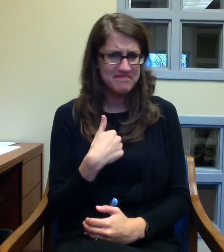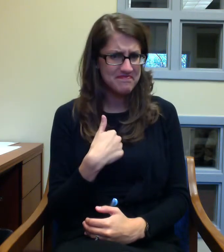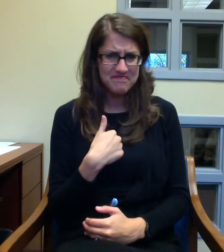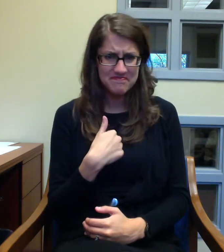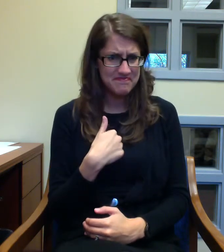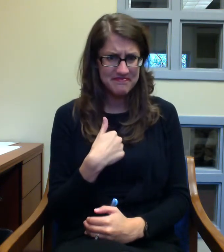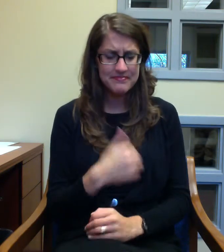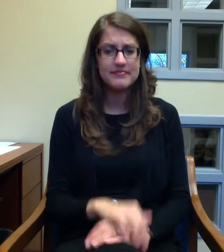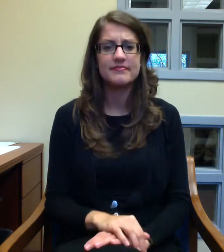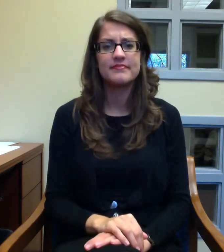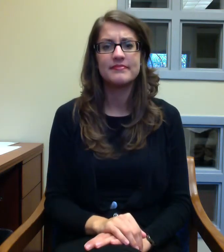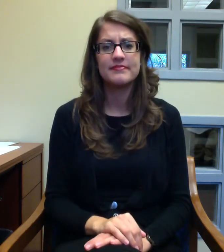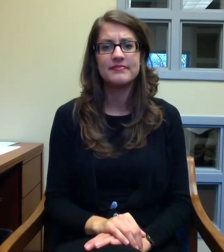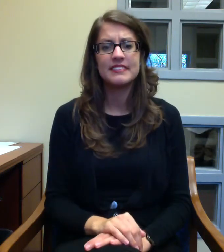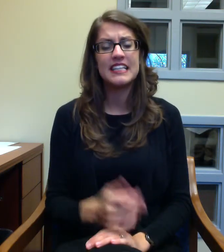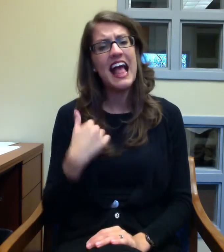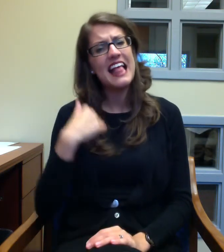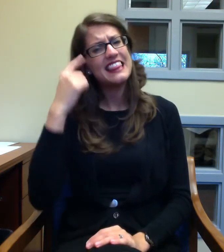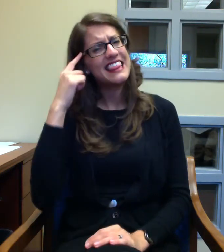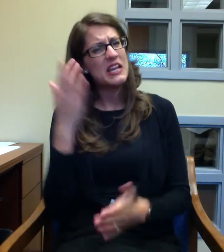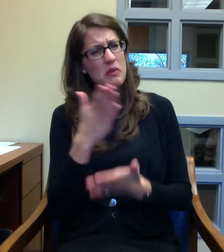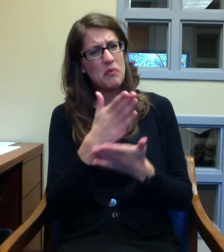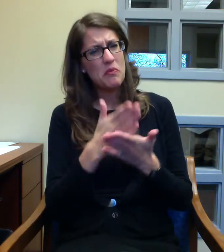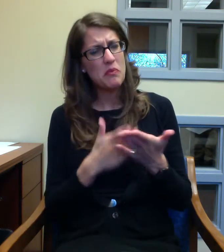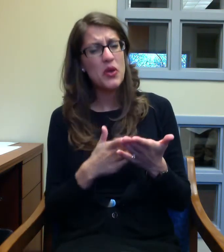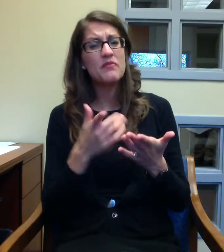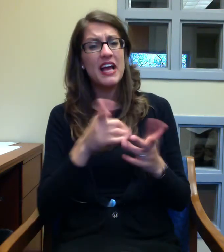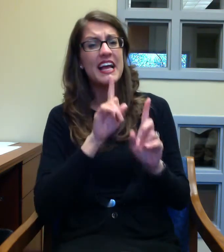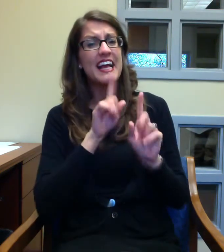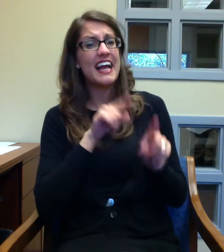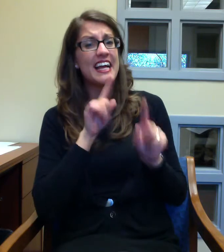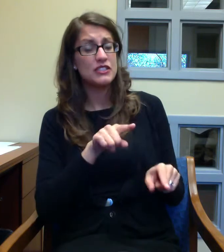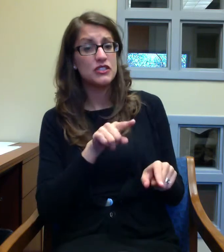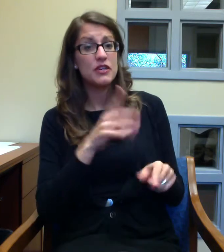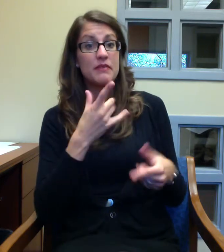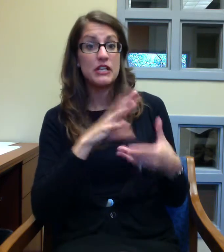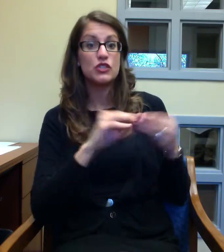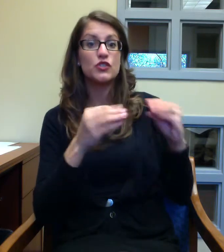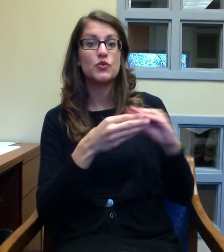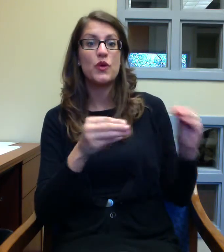I think part of the answer comes from Marley, my daughter's adorable three-legged pit bull.